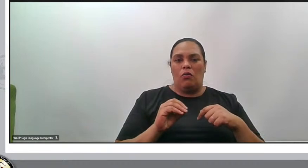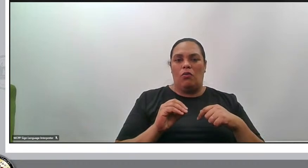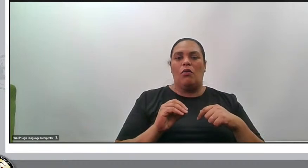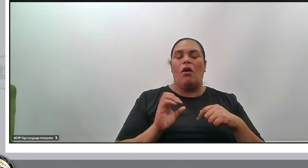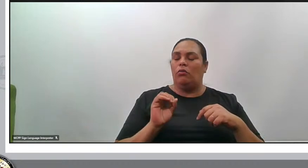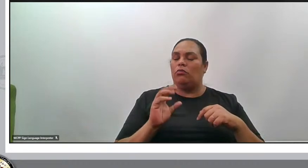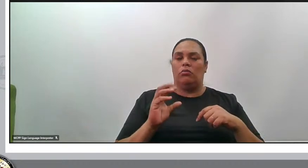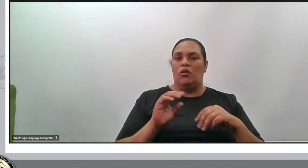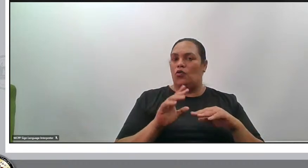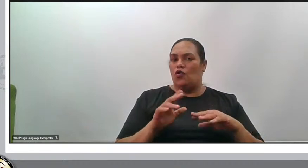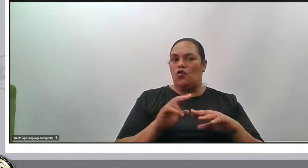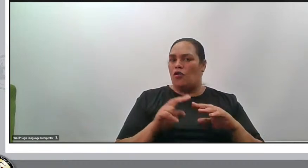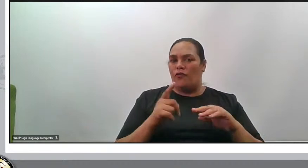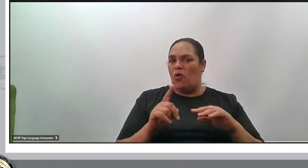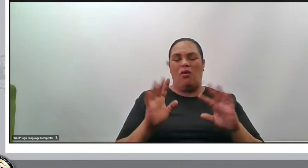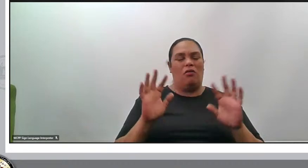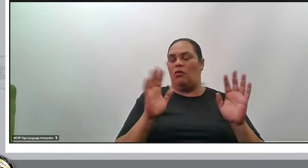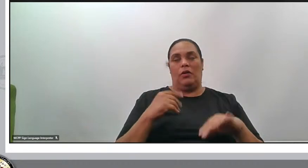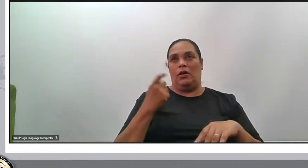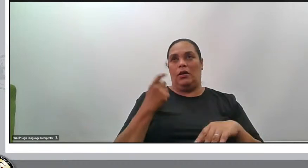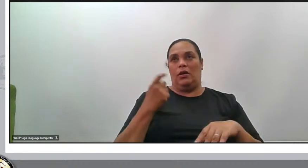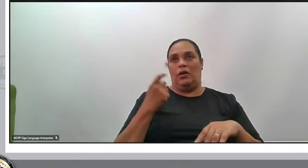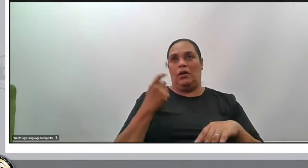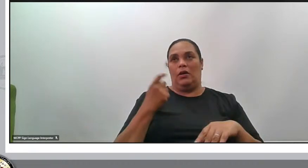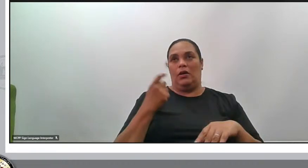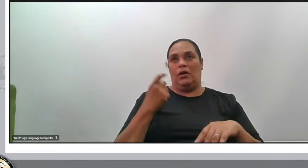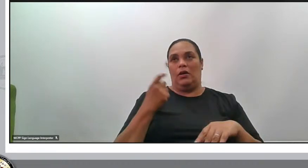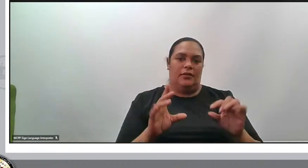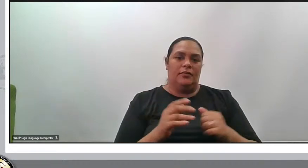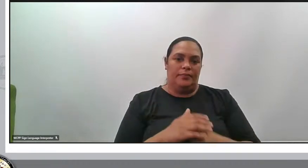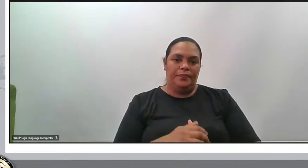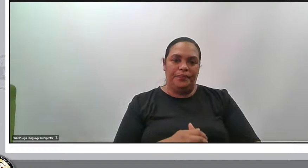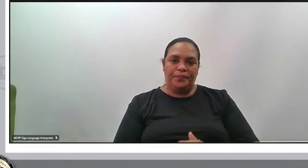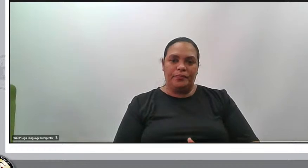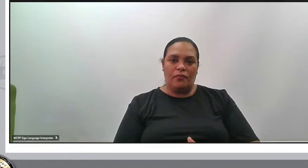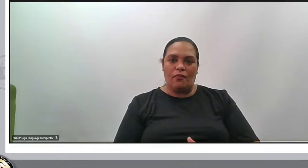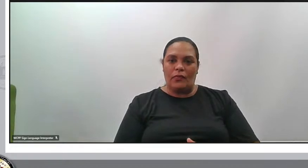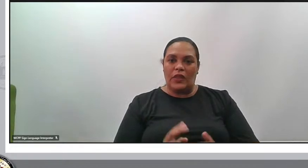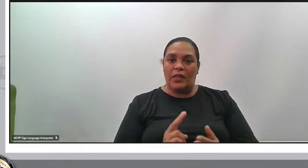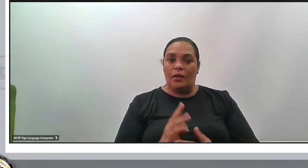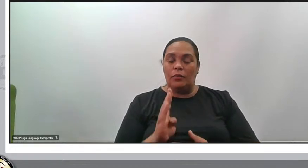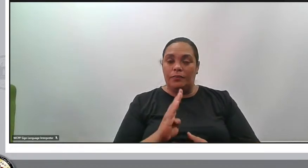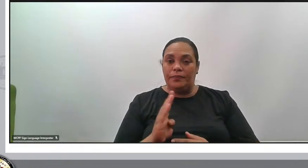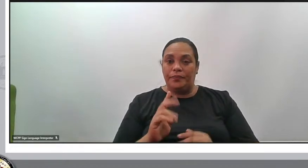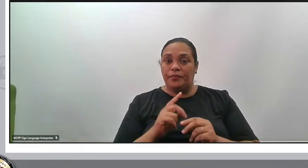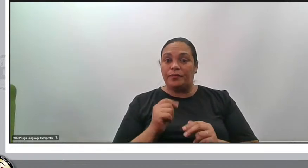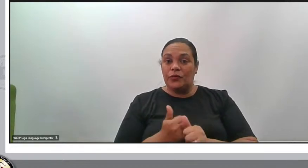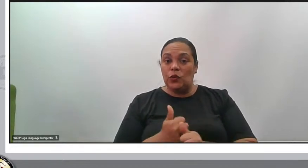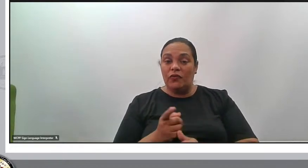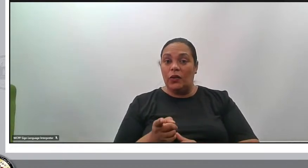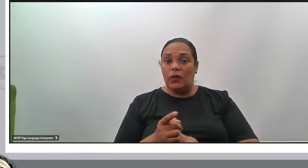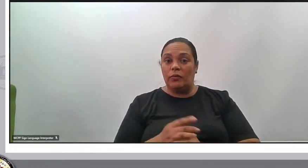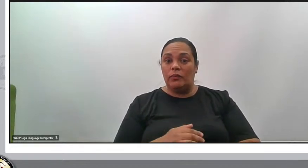Okay, it's not for, okay, understood. Got it. Thank you. Honourable Bartman, is that a follow-up?